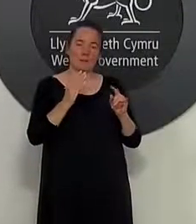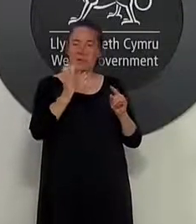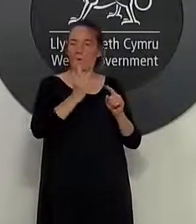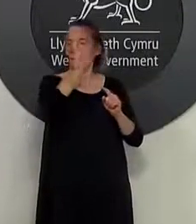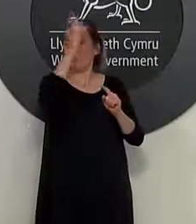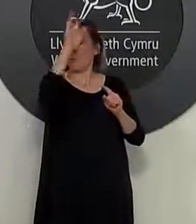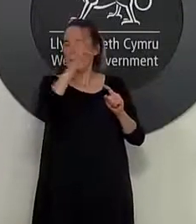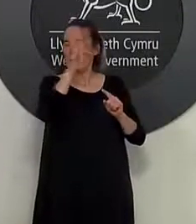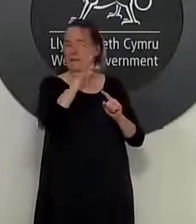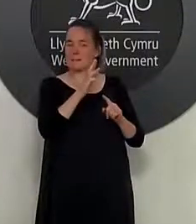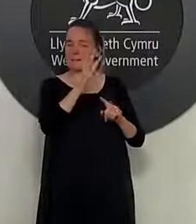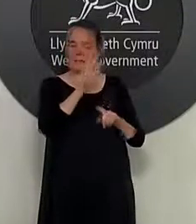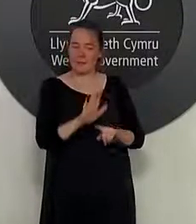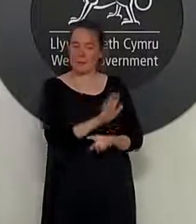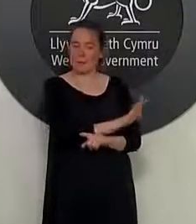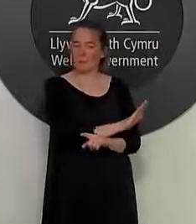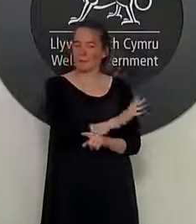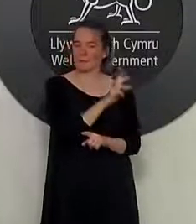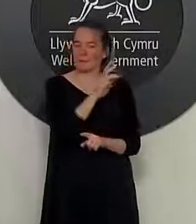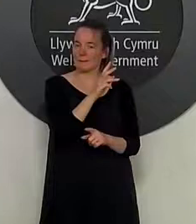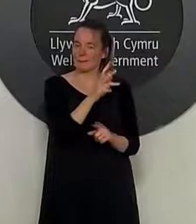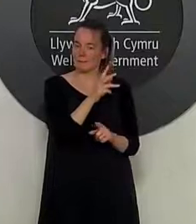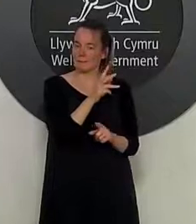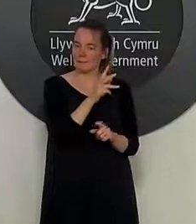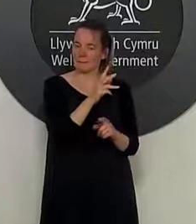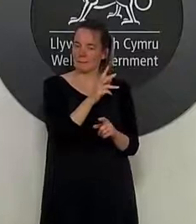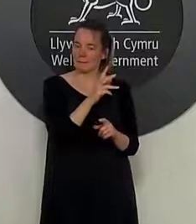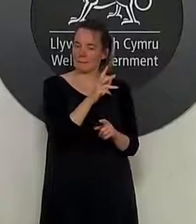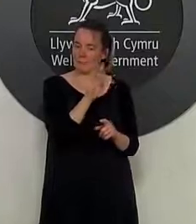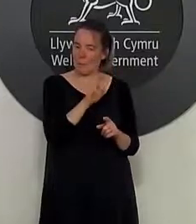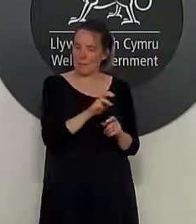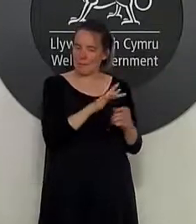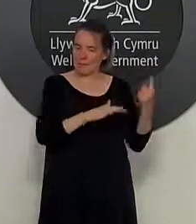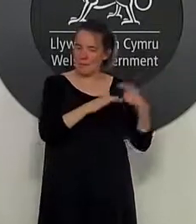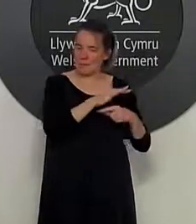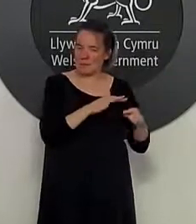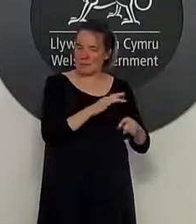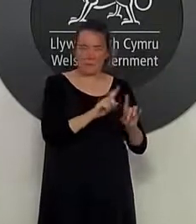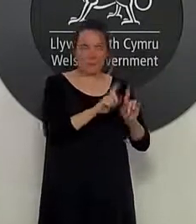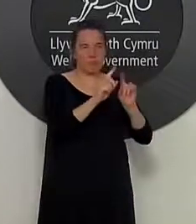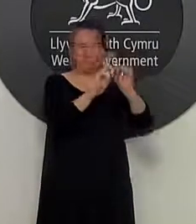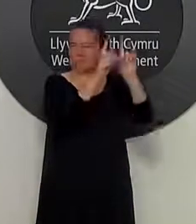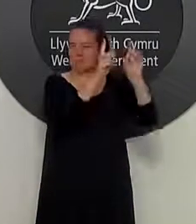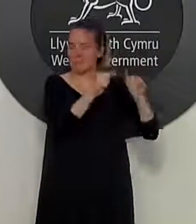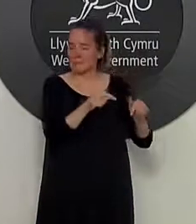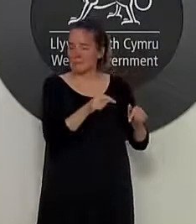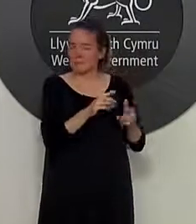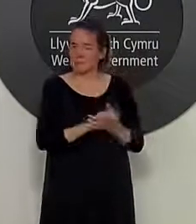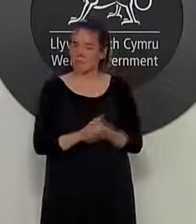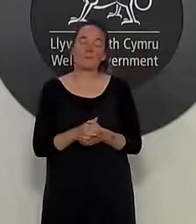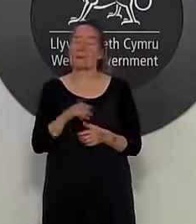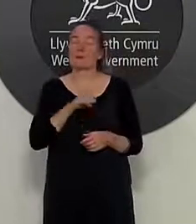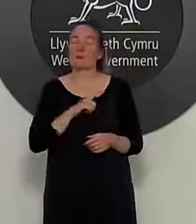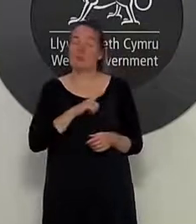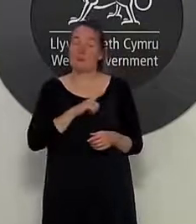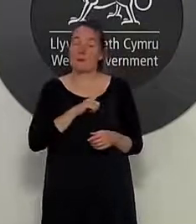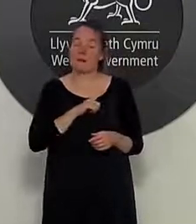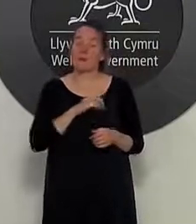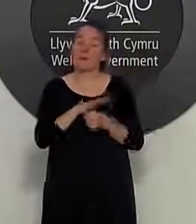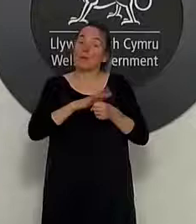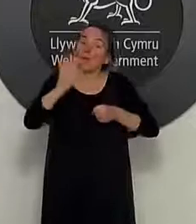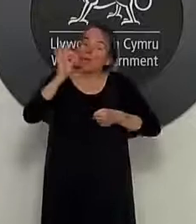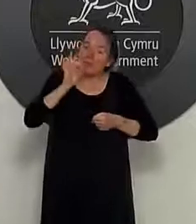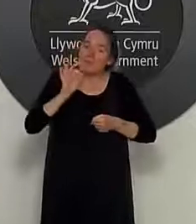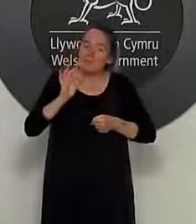and southwest of Wales. That's why many of these powers are powers available to local authorities, the